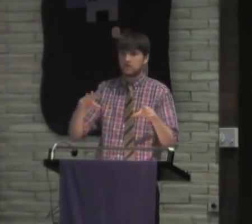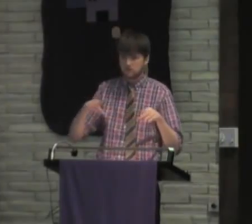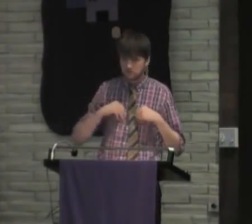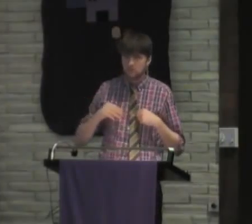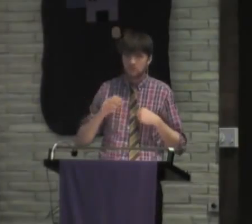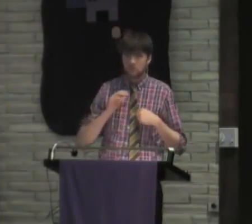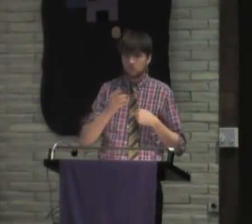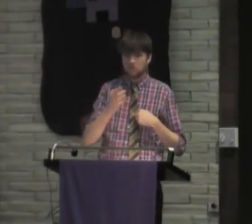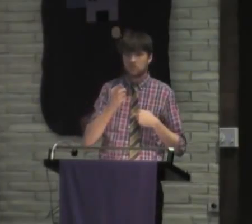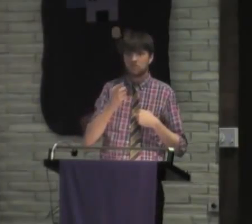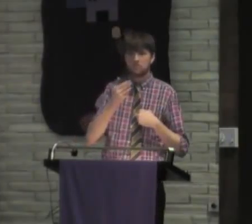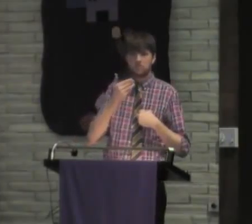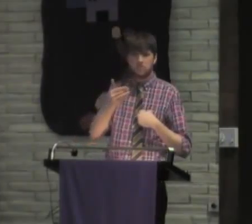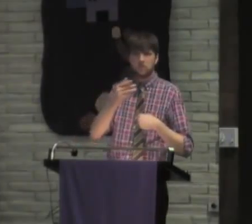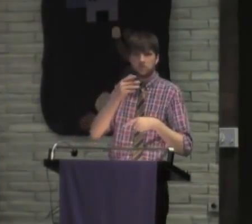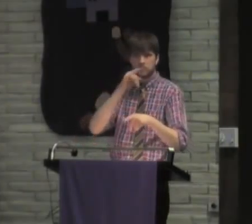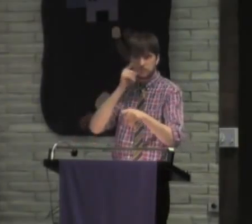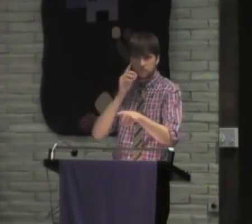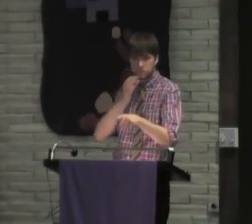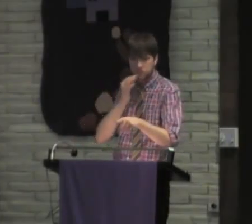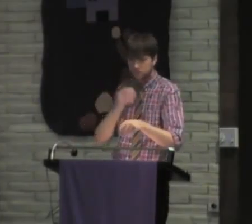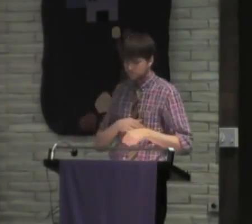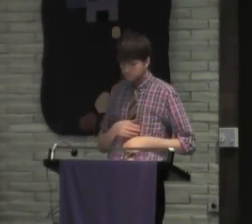mourn and be involved